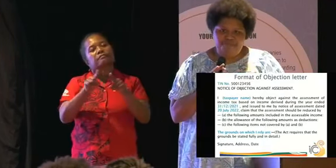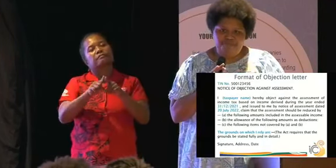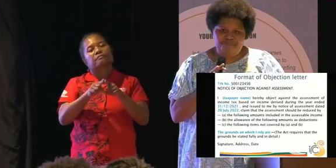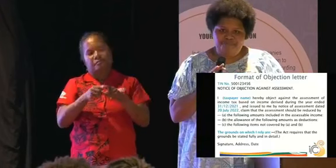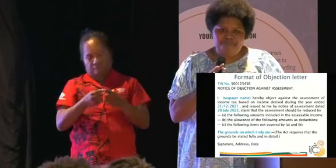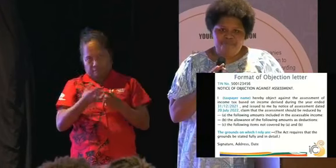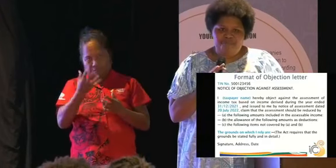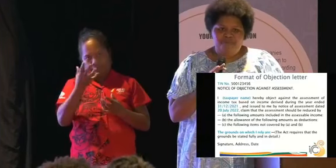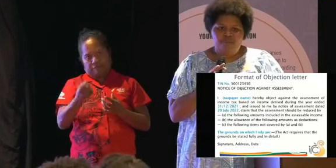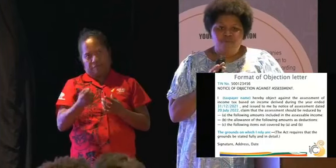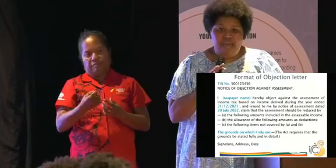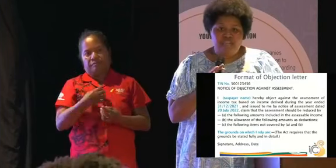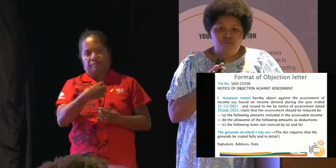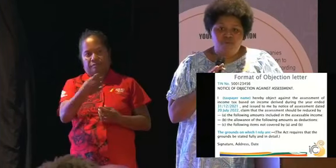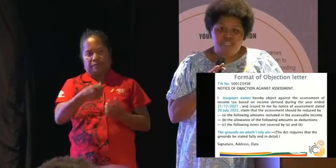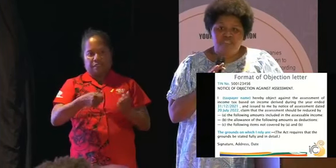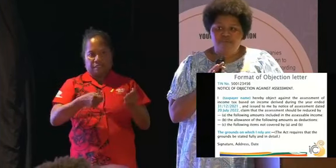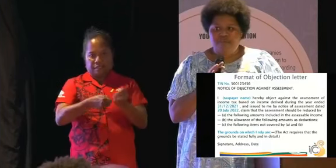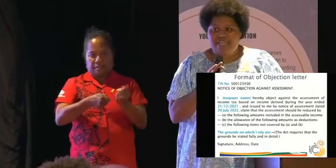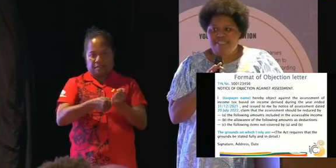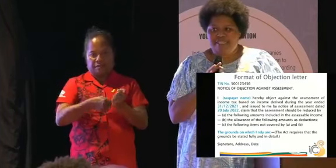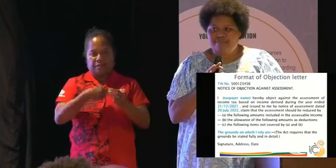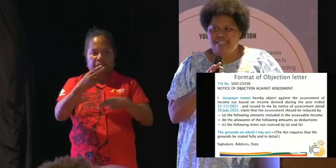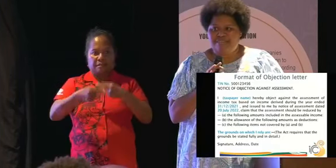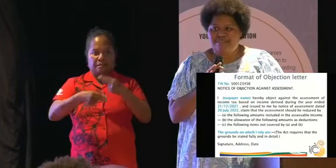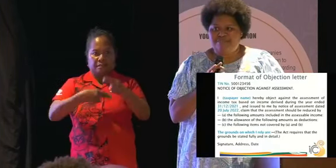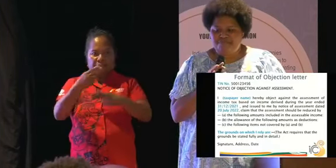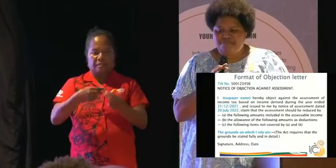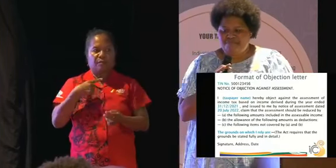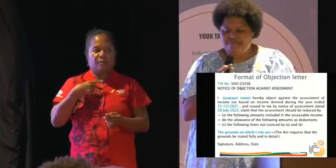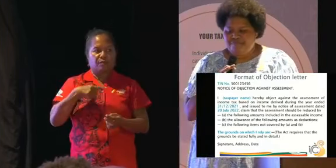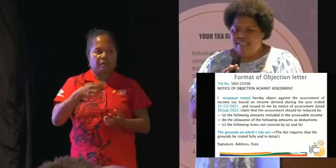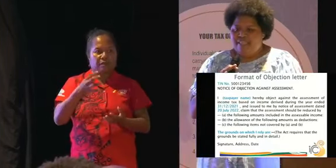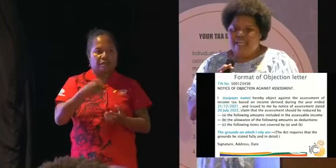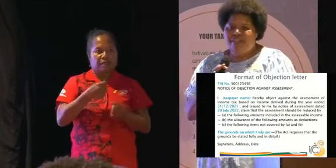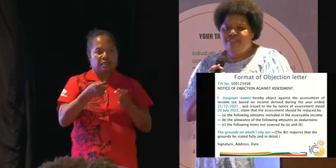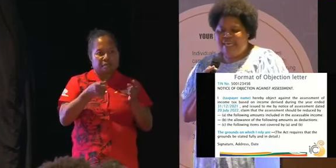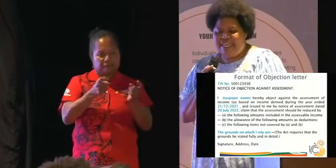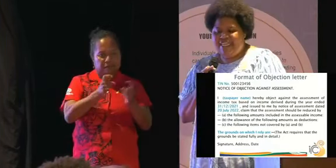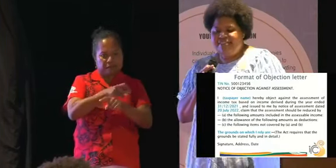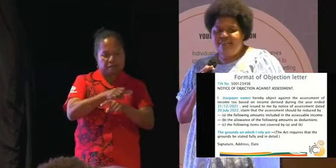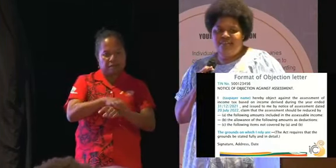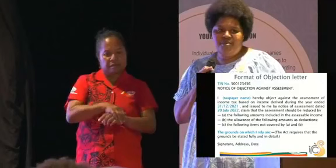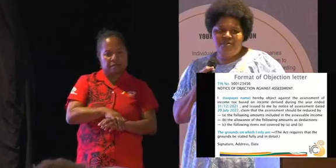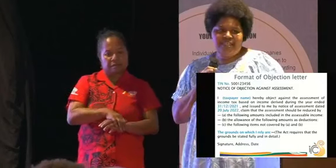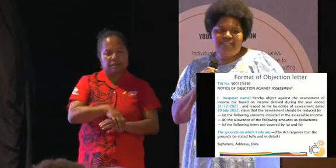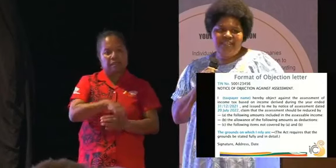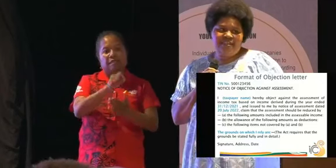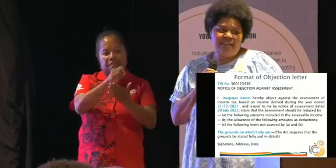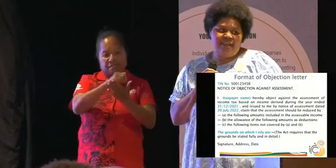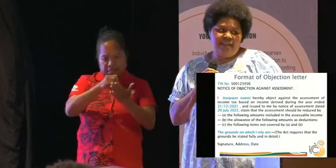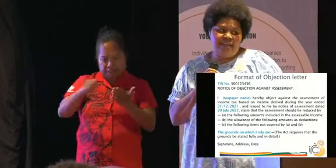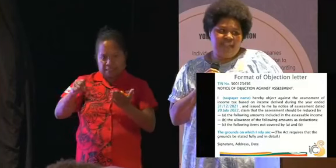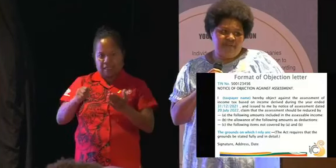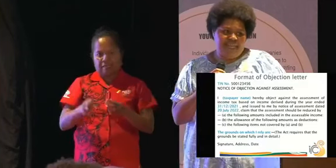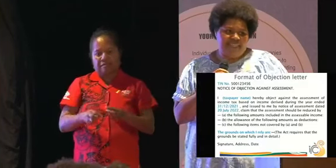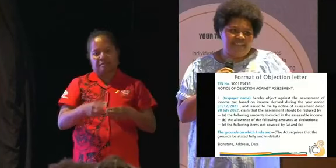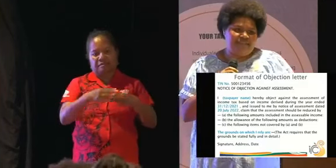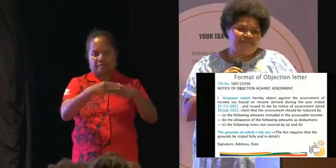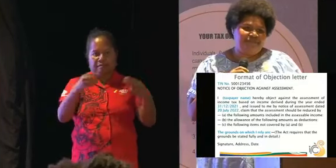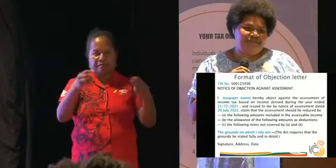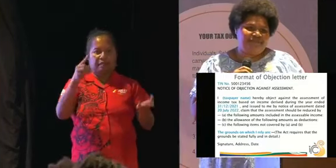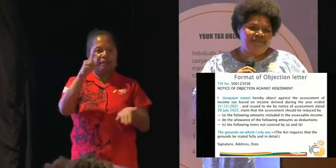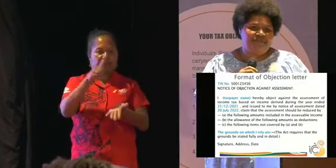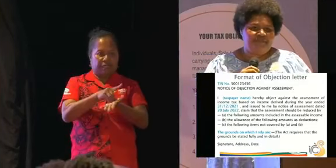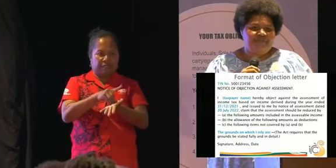up with why you disagree with that assessment. Then you sign it, you address it, you date